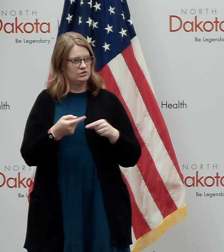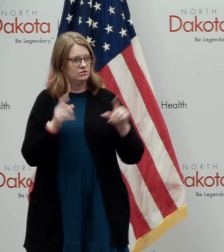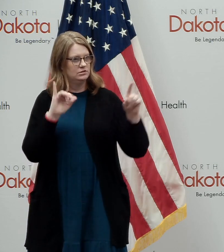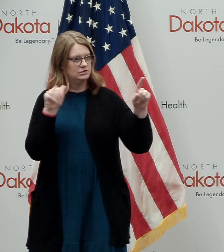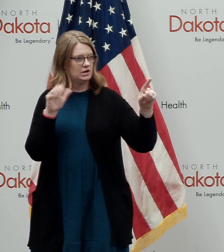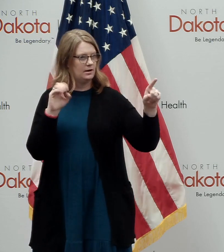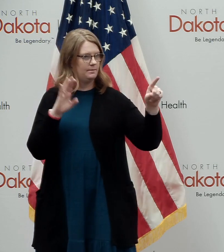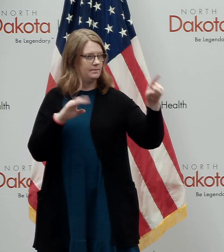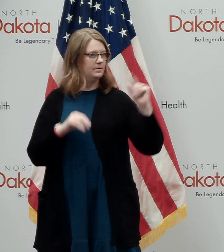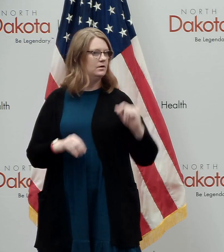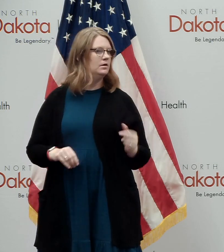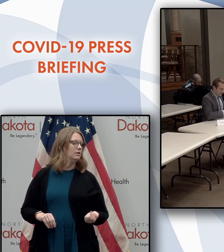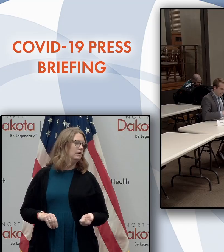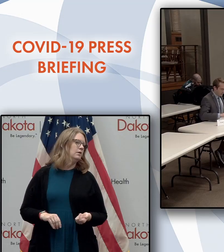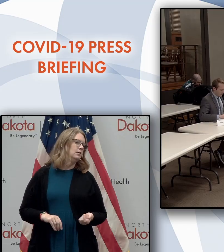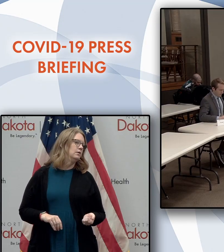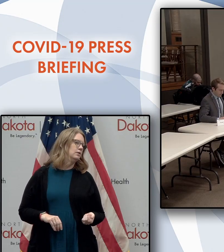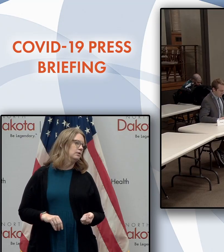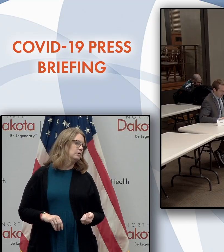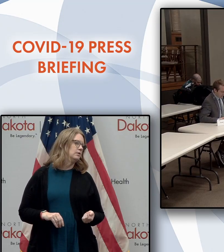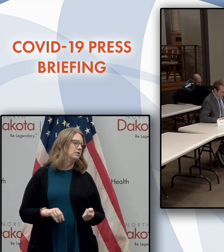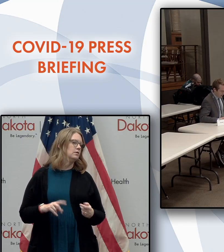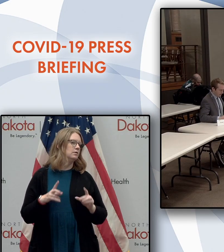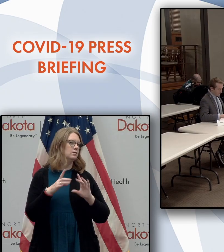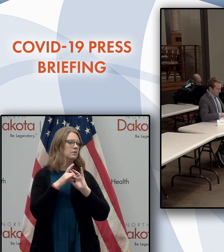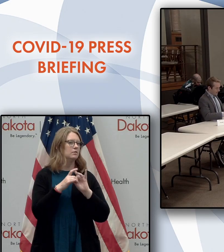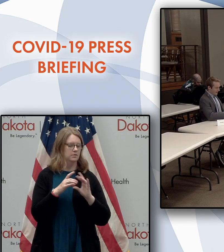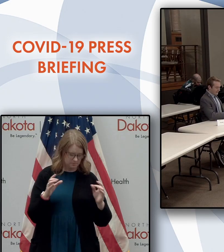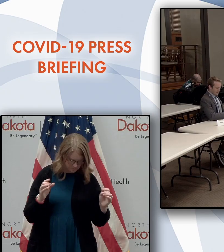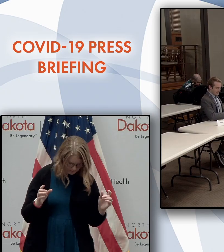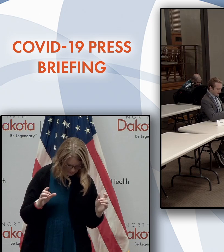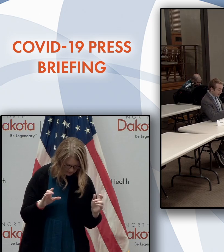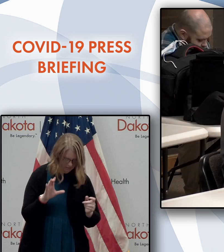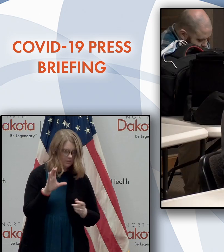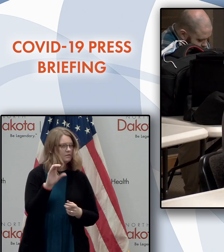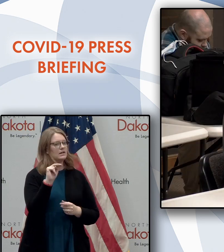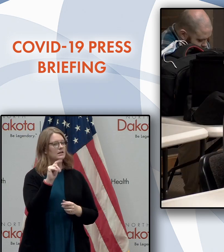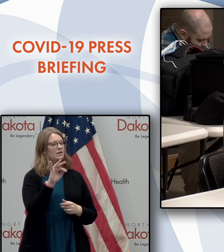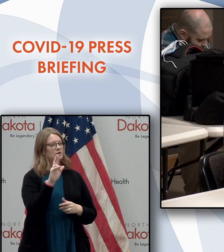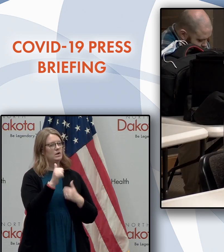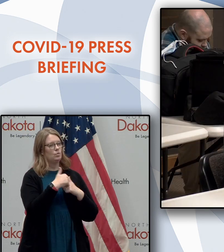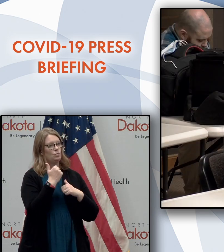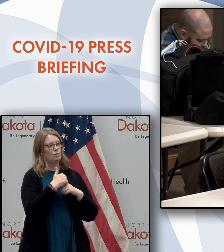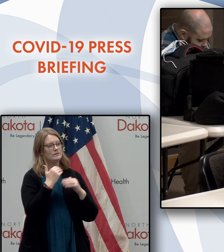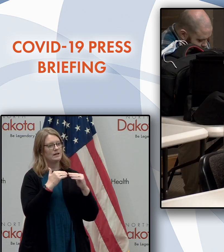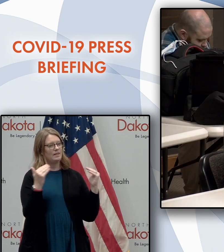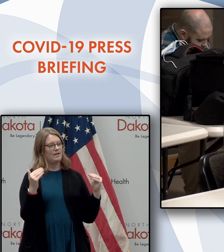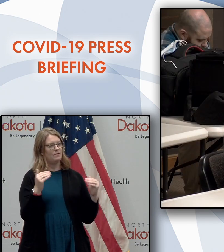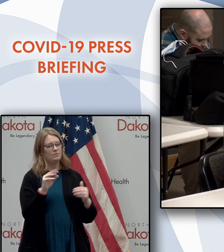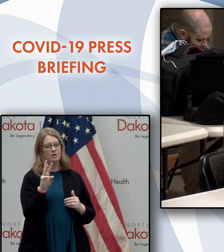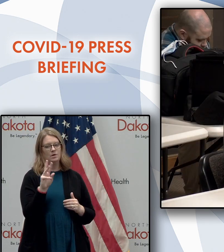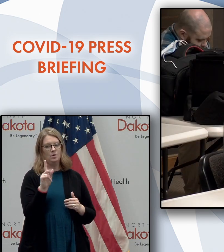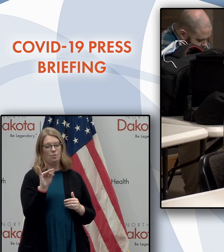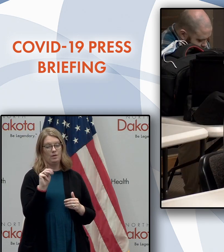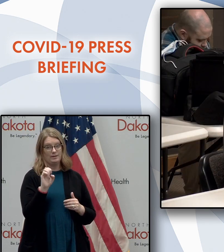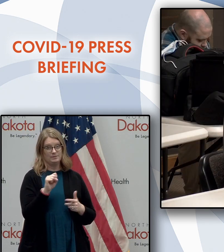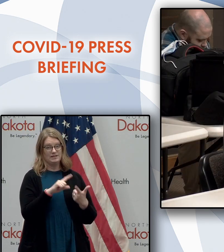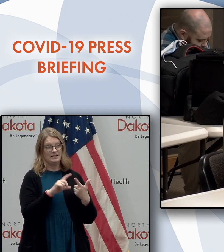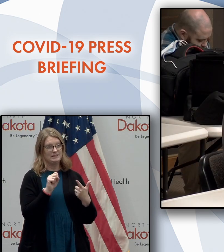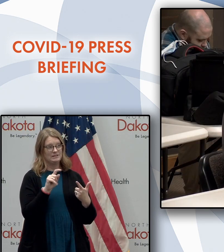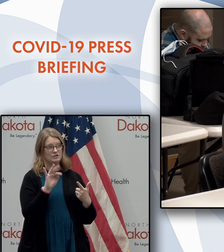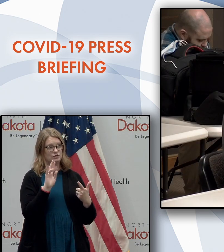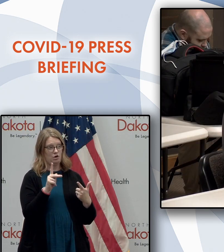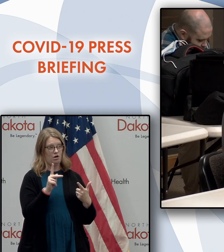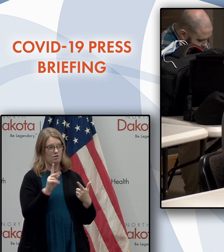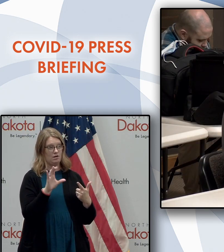Jacob? Governor, in reference to the county risk levels, last week you pointed to Williams and Starr County as